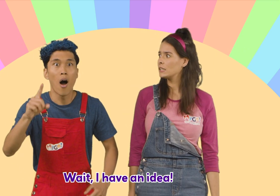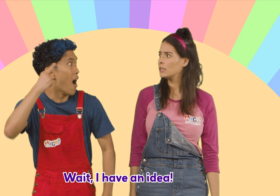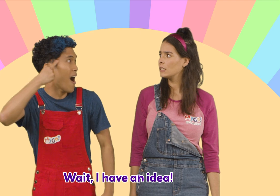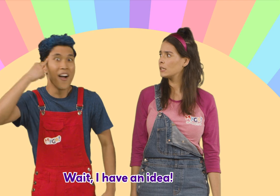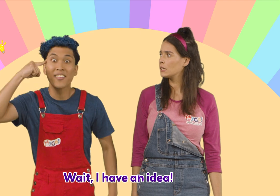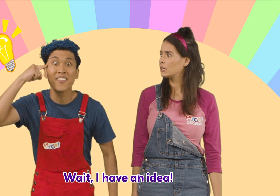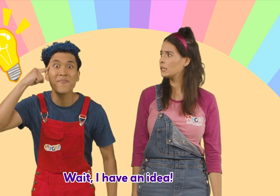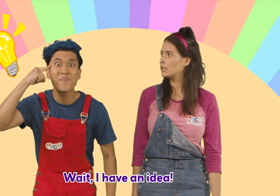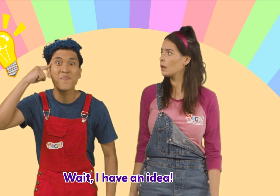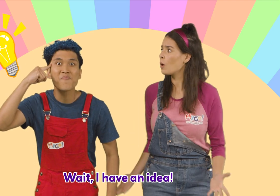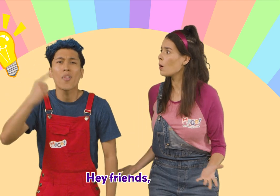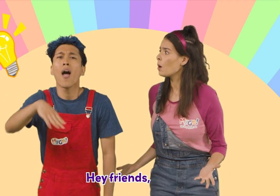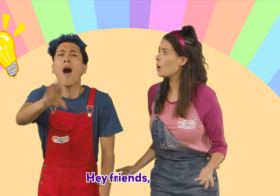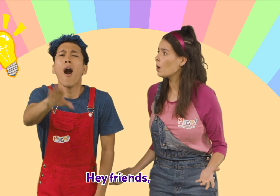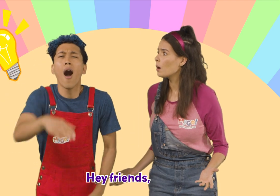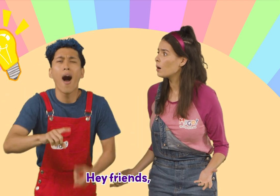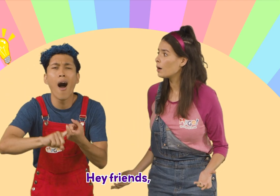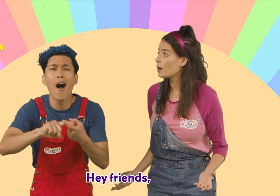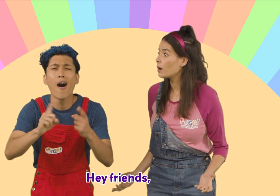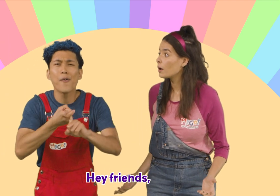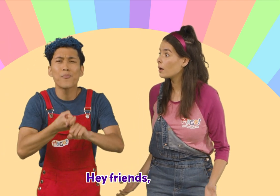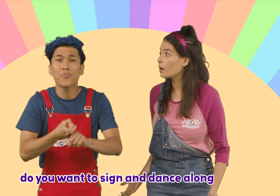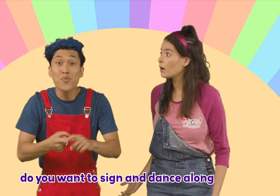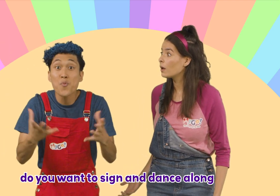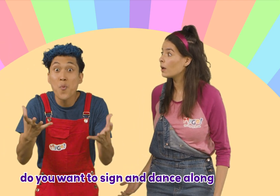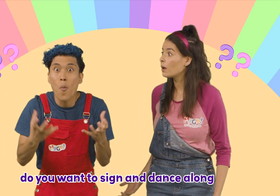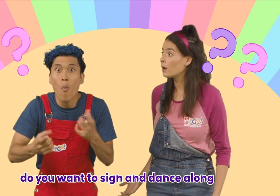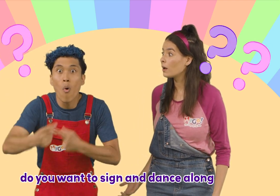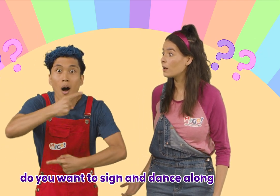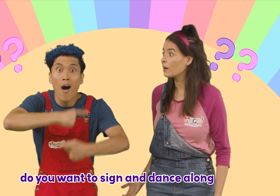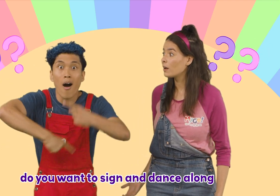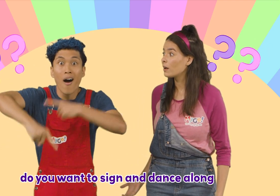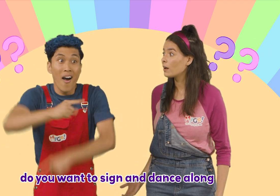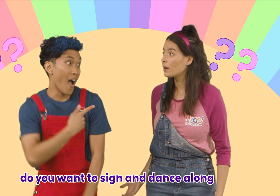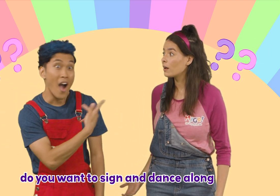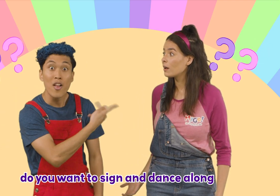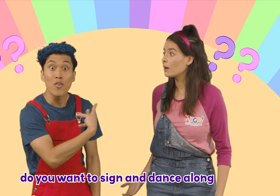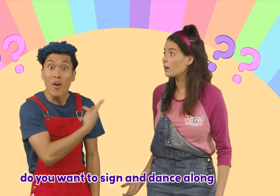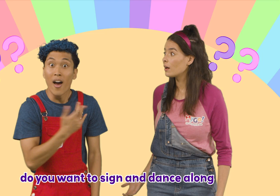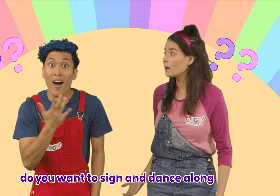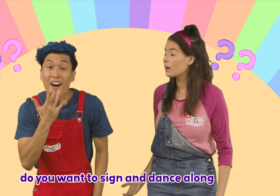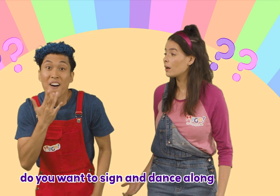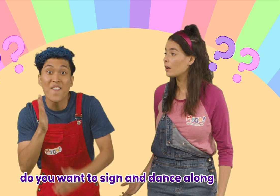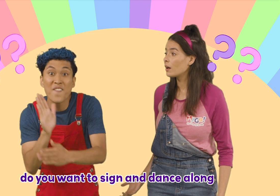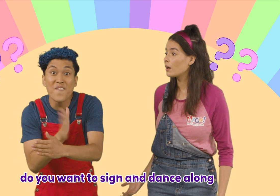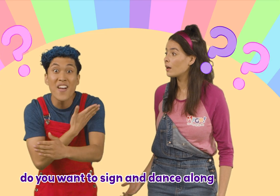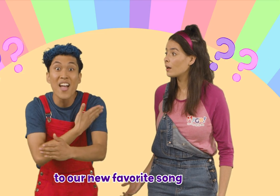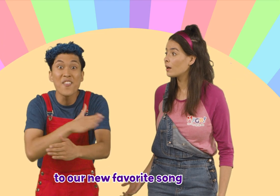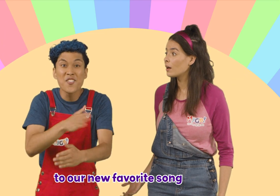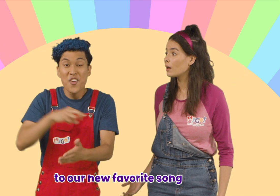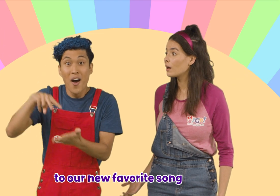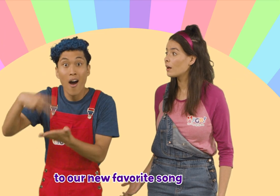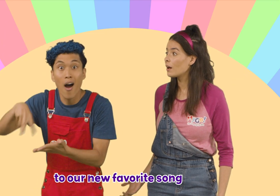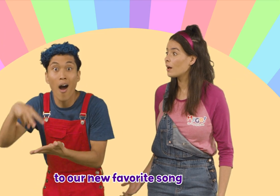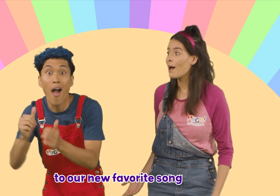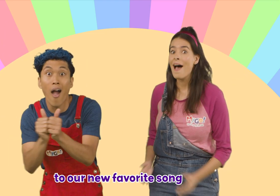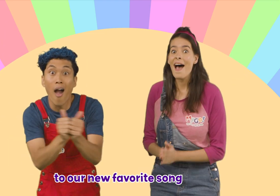Wait, I have an idea. Hey friends, do you want to sign and dance along to our new favorite